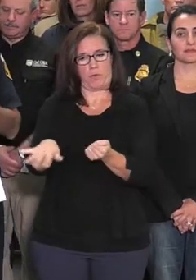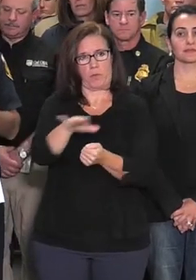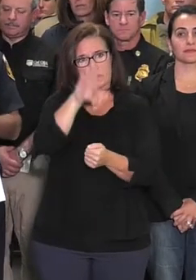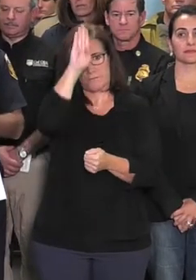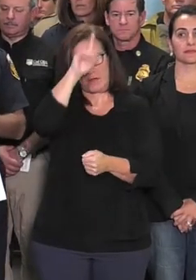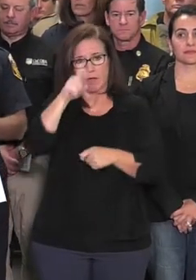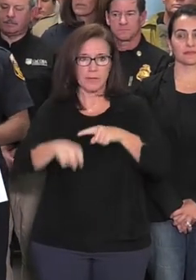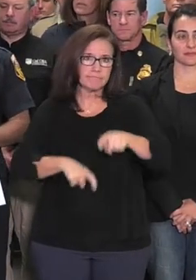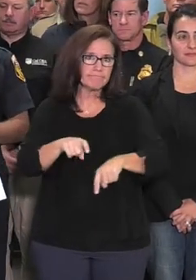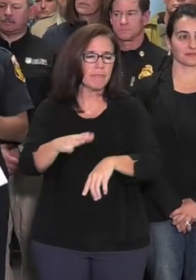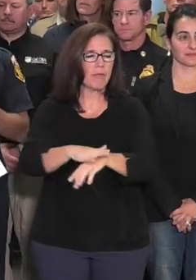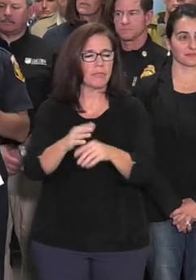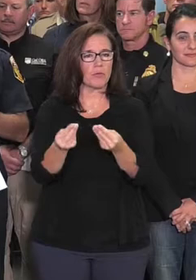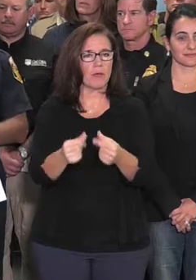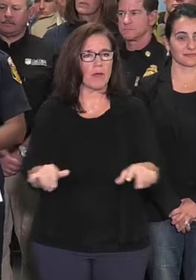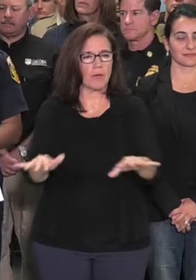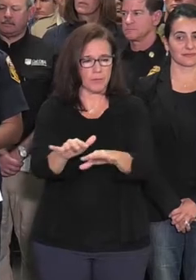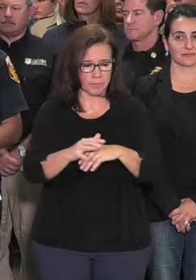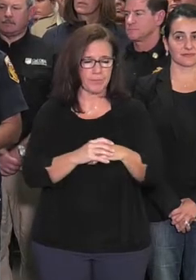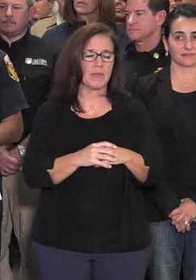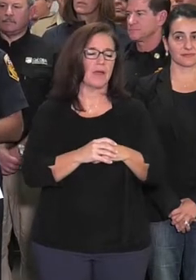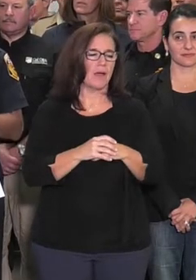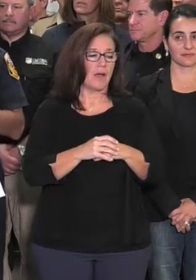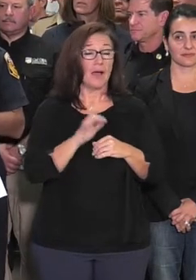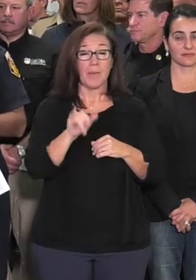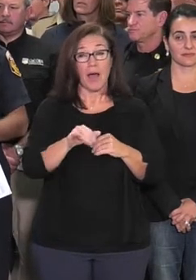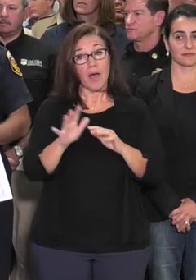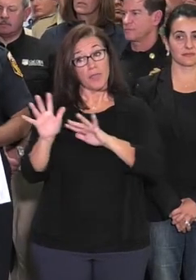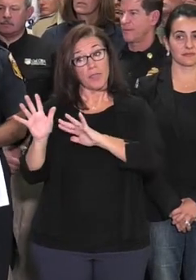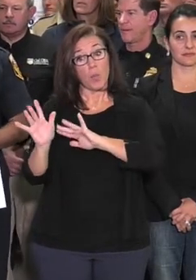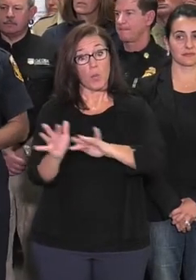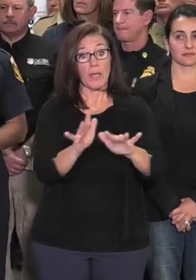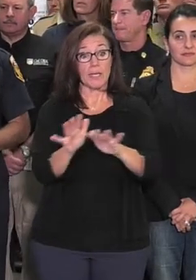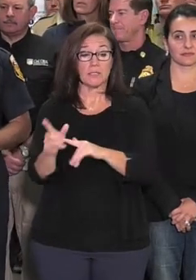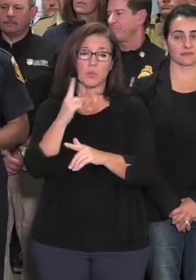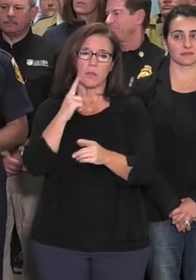But what we need to make clear is the winds are variable. They will continue to be